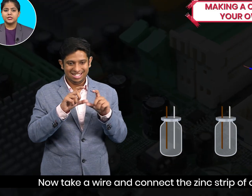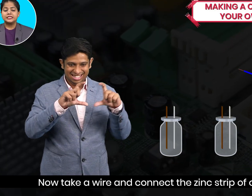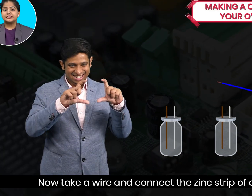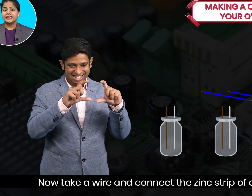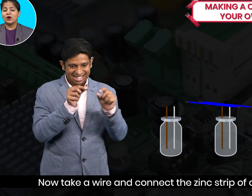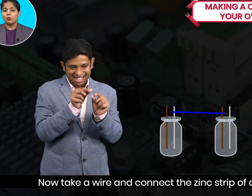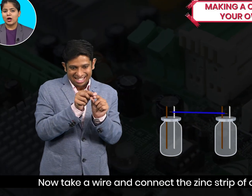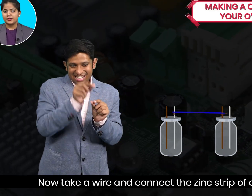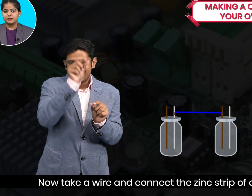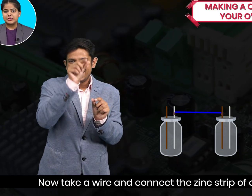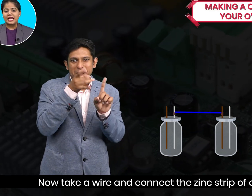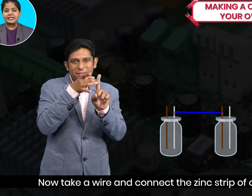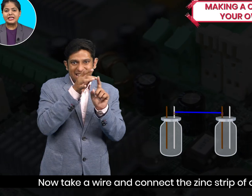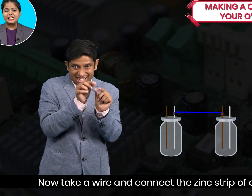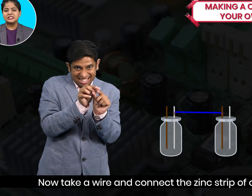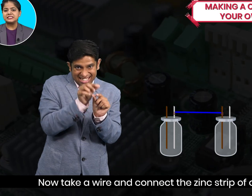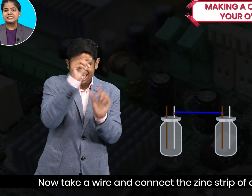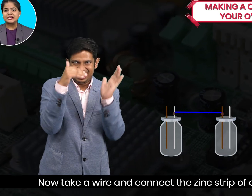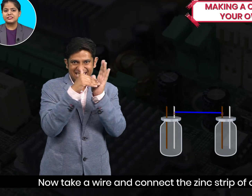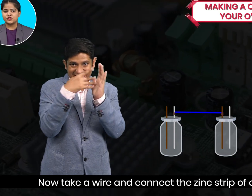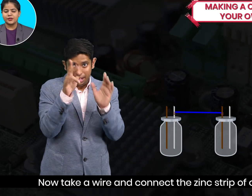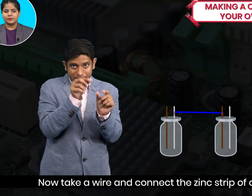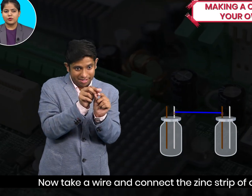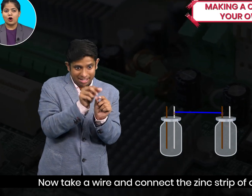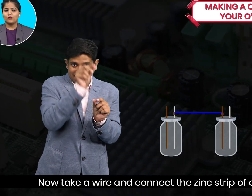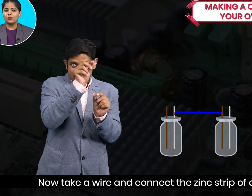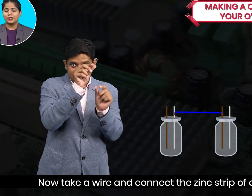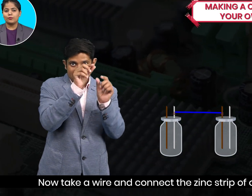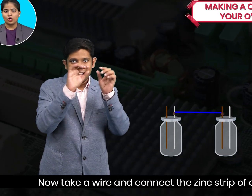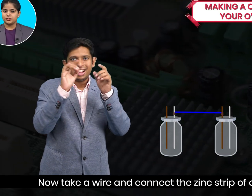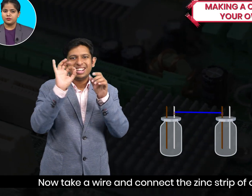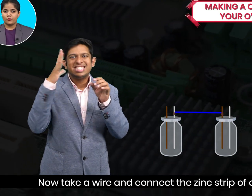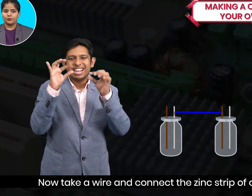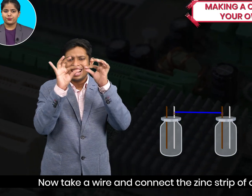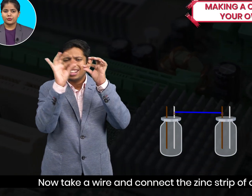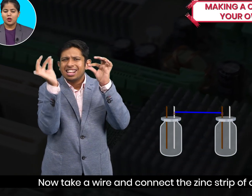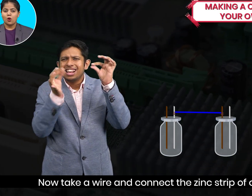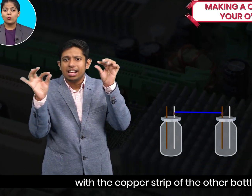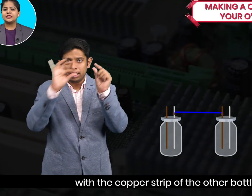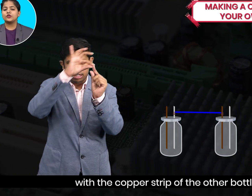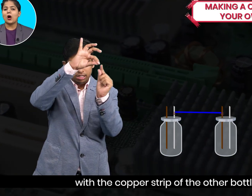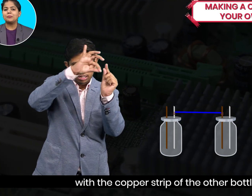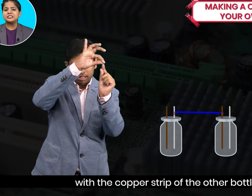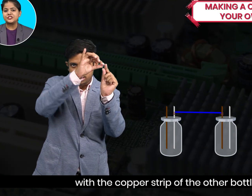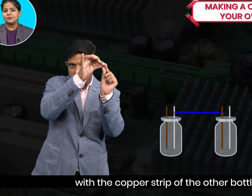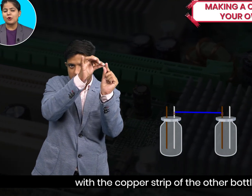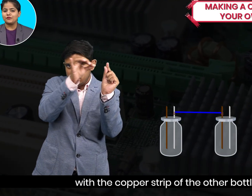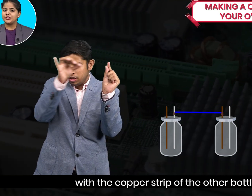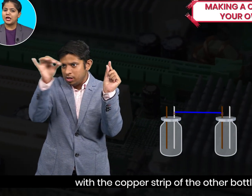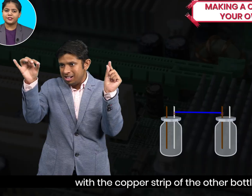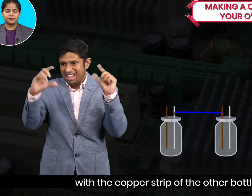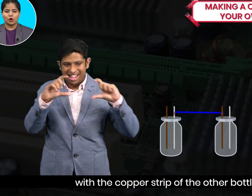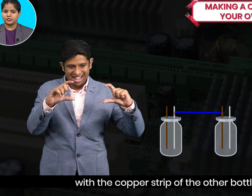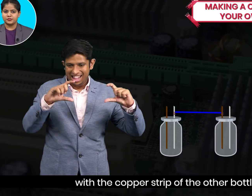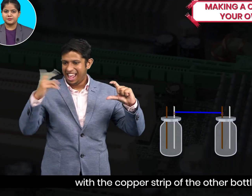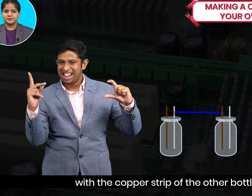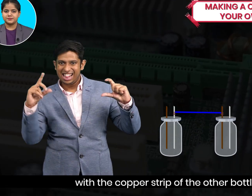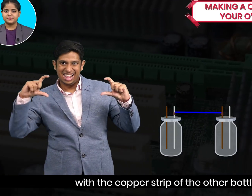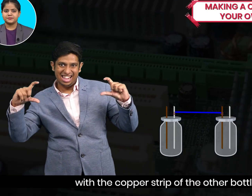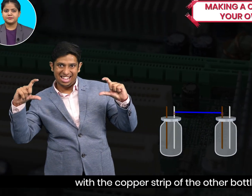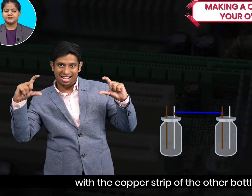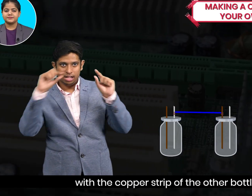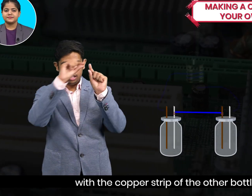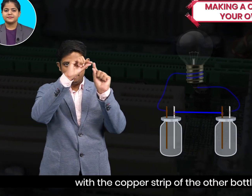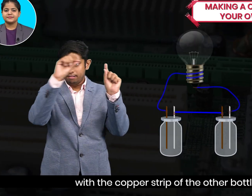Now, take a wire and connect the zinc strip of one bottle with the copper strip of the other bottle.